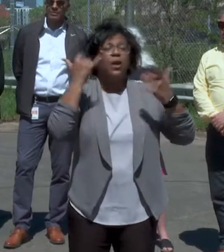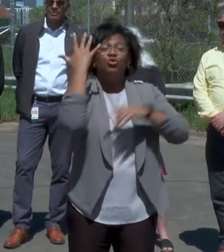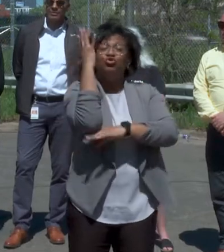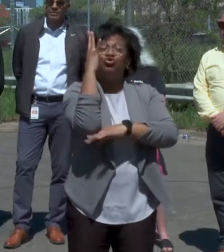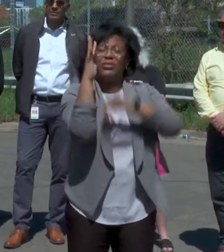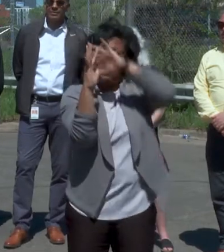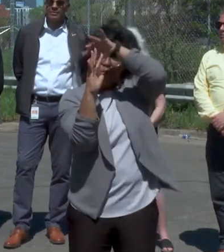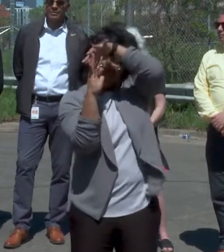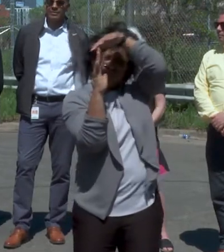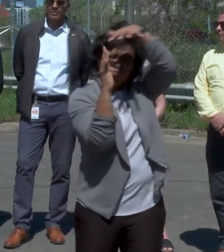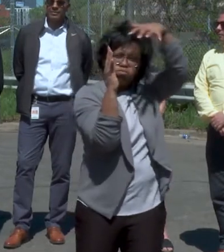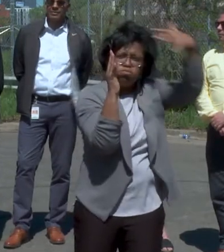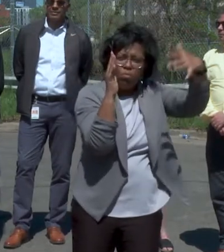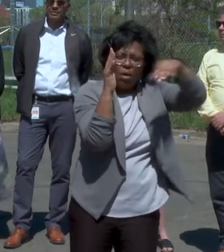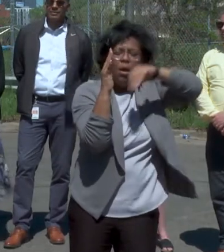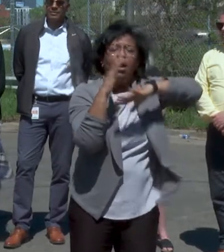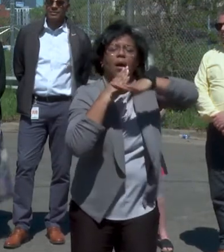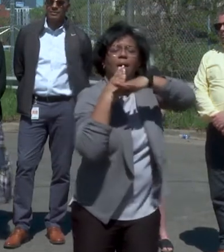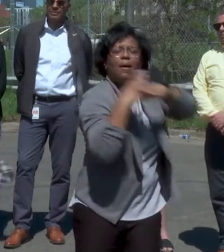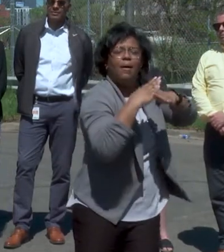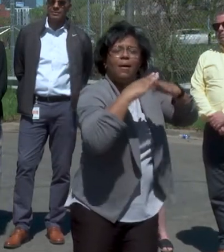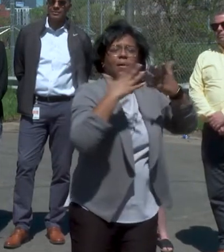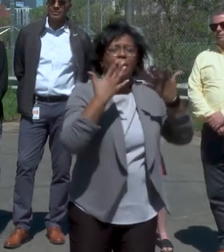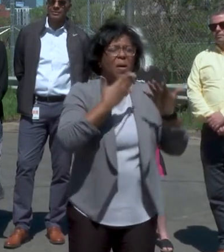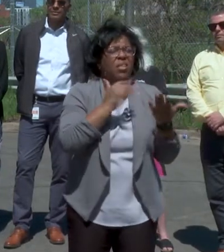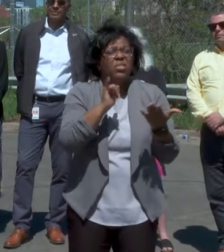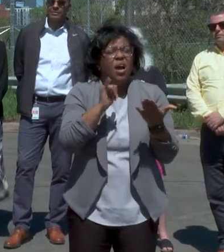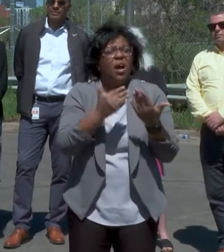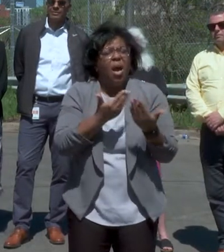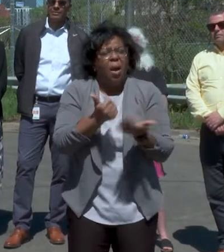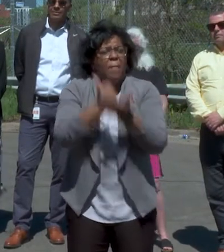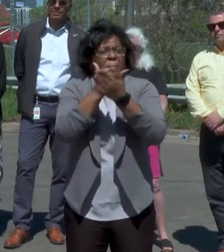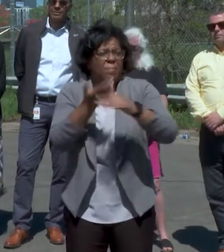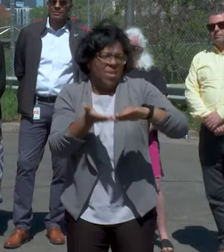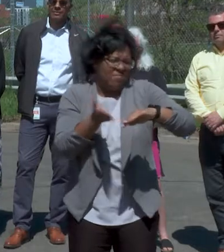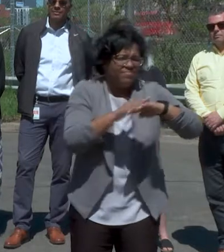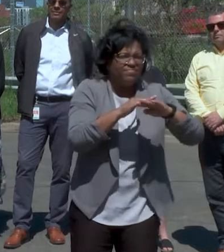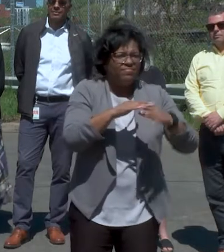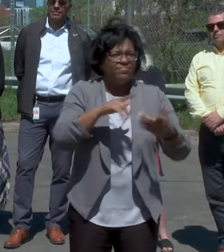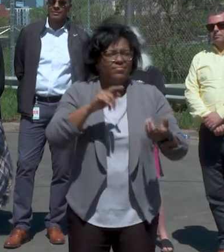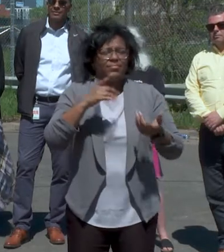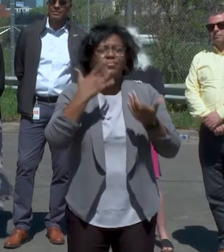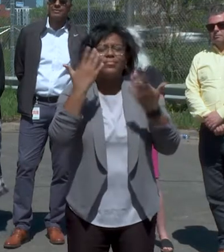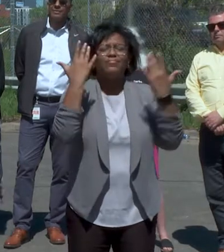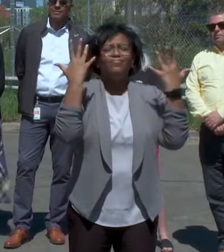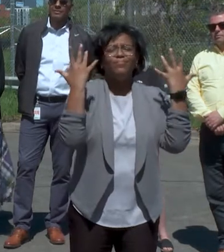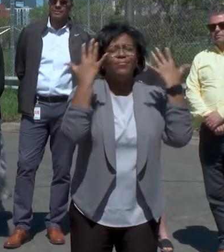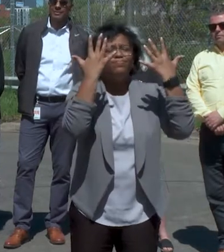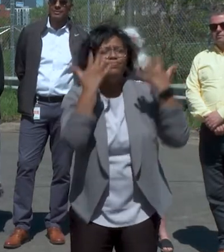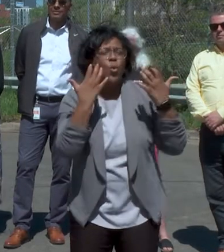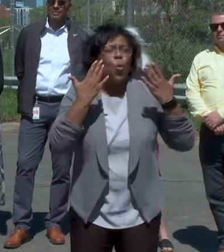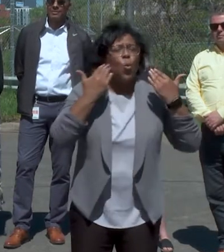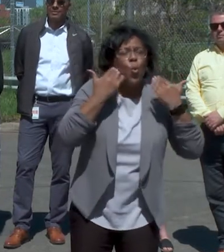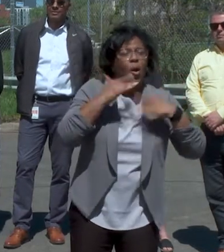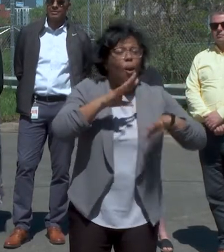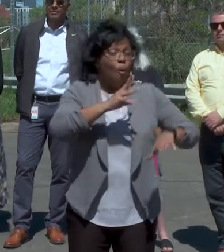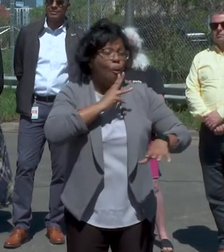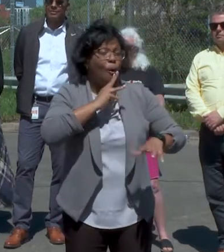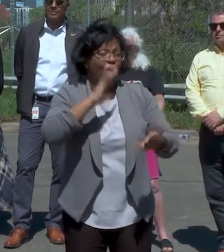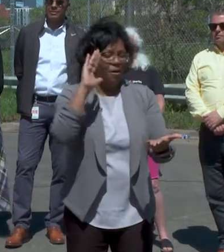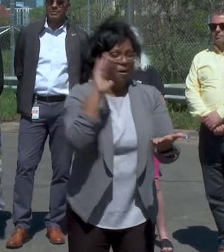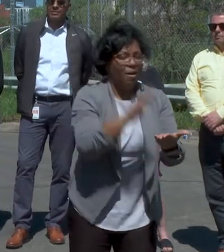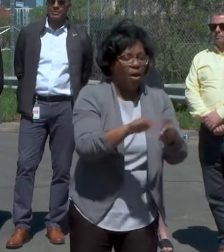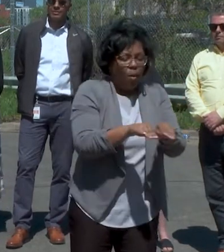sequester carbon, but they do so much more. They capture stormwater so it doesn't flow into our rivers and lakes. They filter